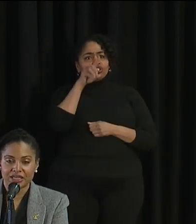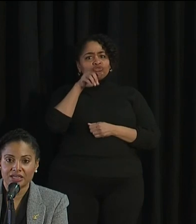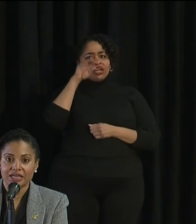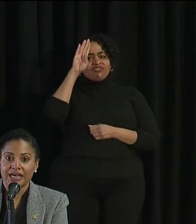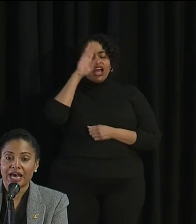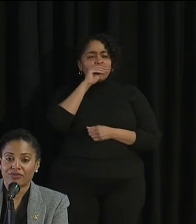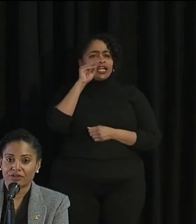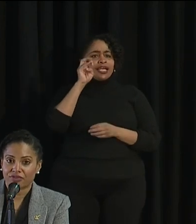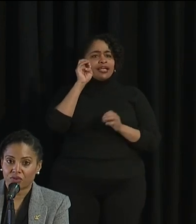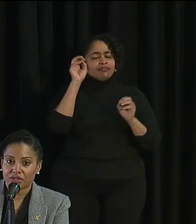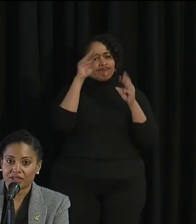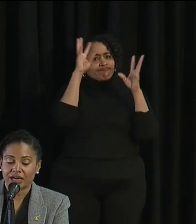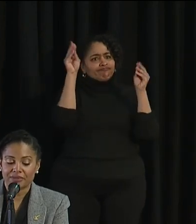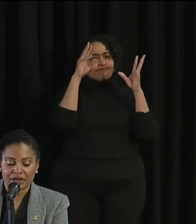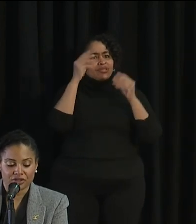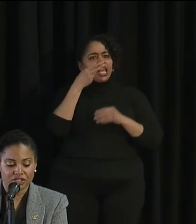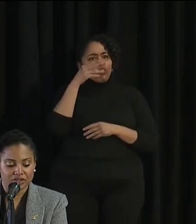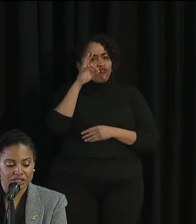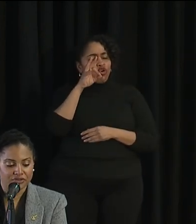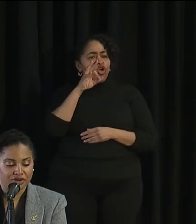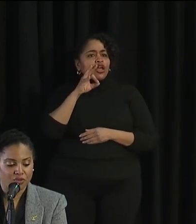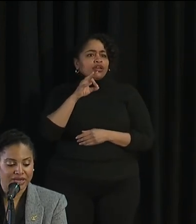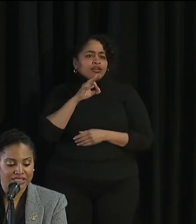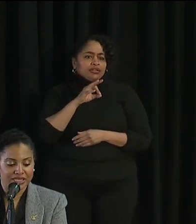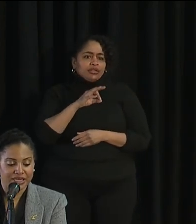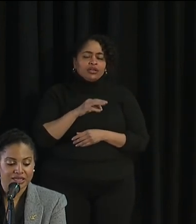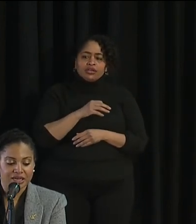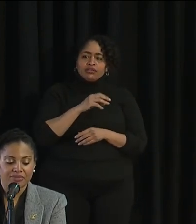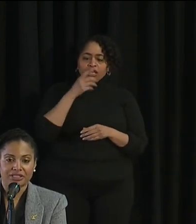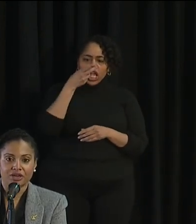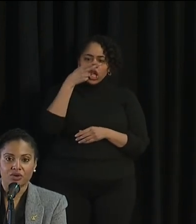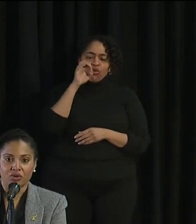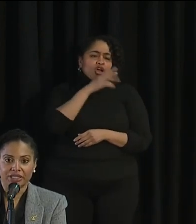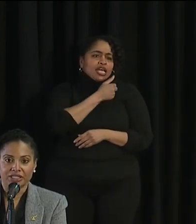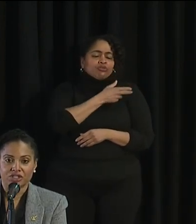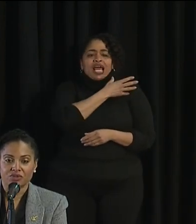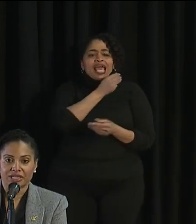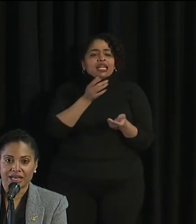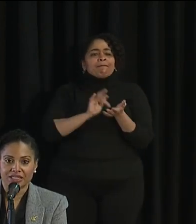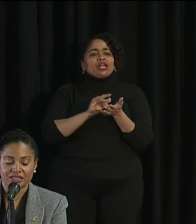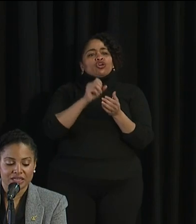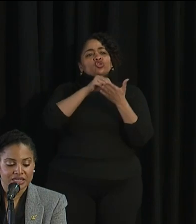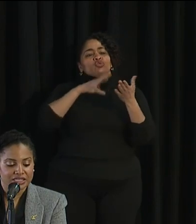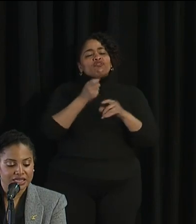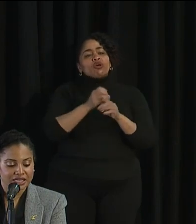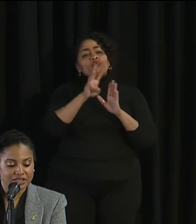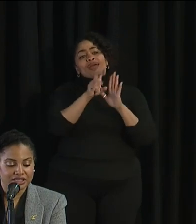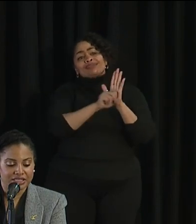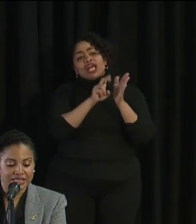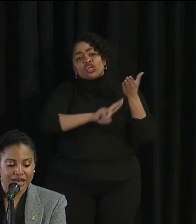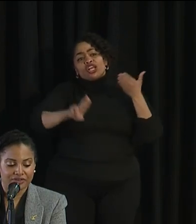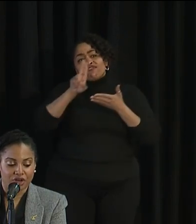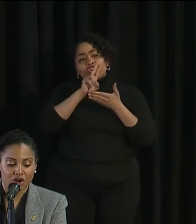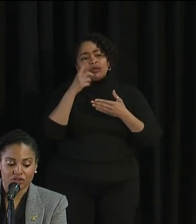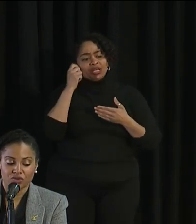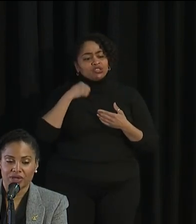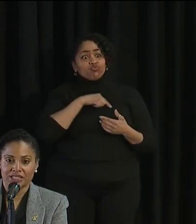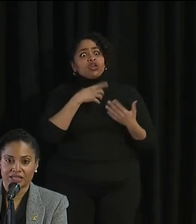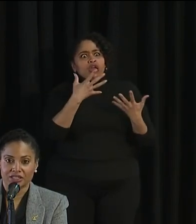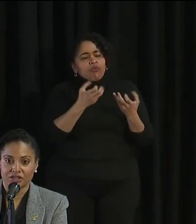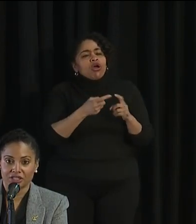EMT, Henry Ford, the medical students from Wayne State, because our goal is to test seniors and staff in